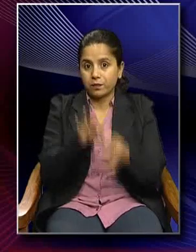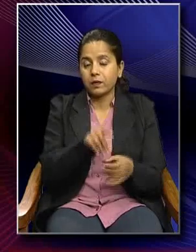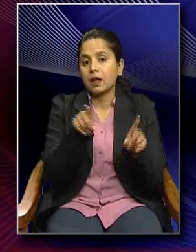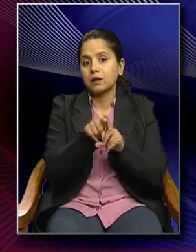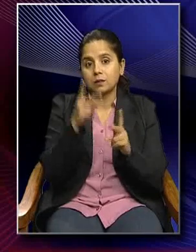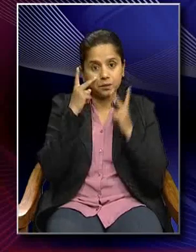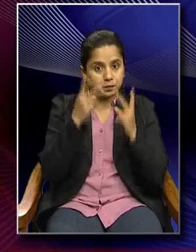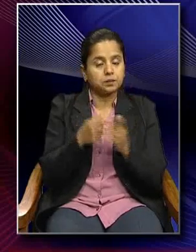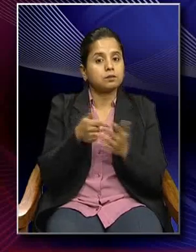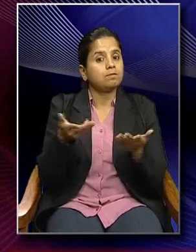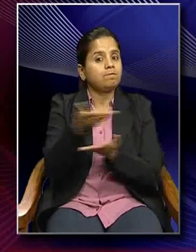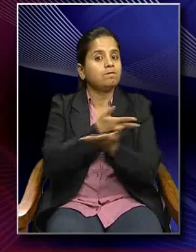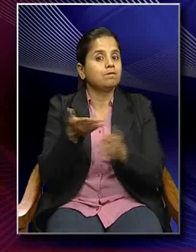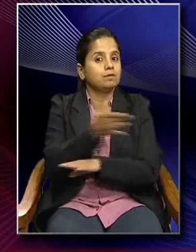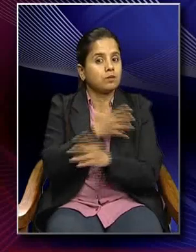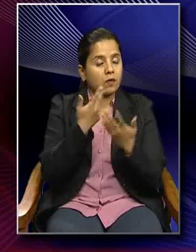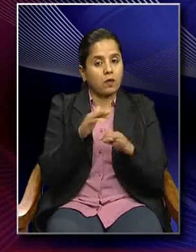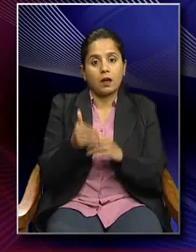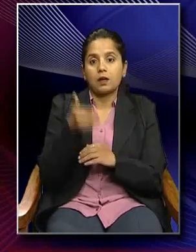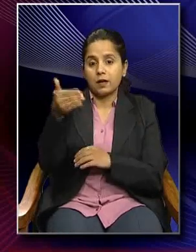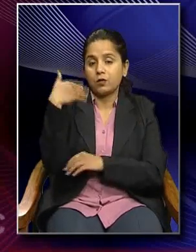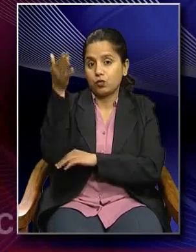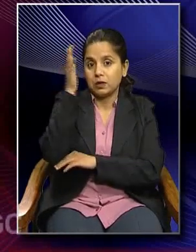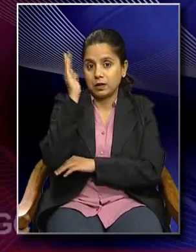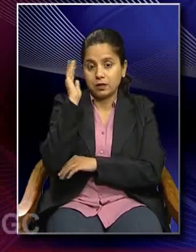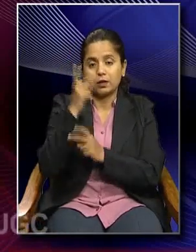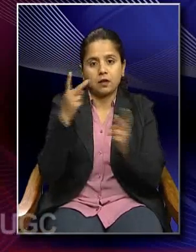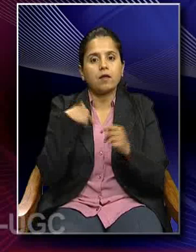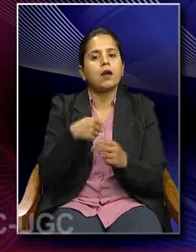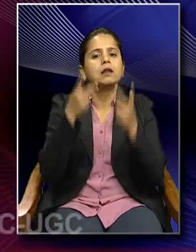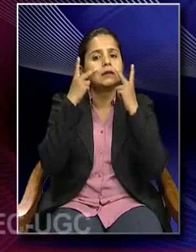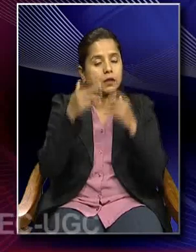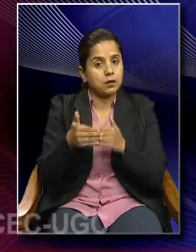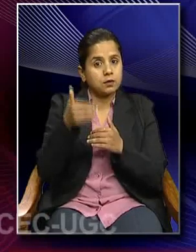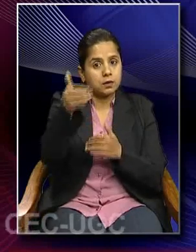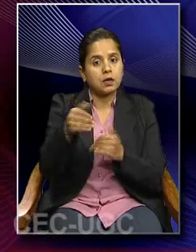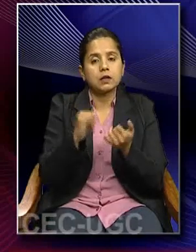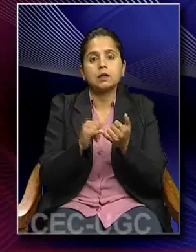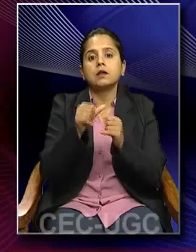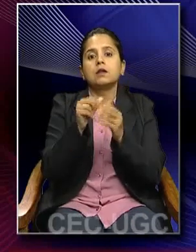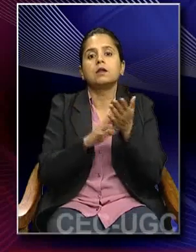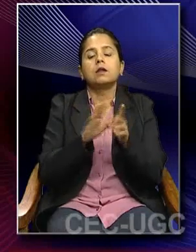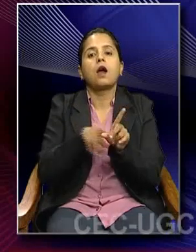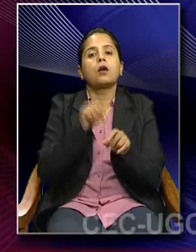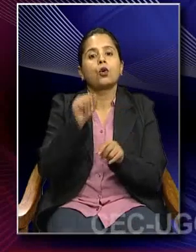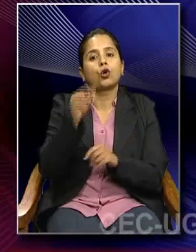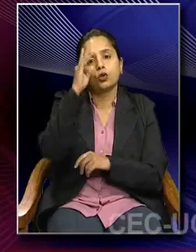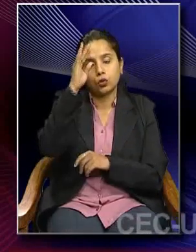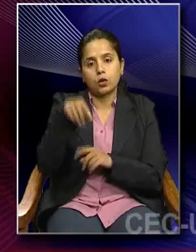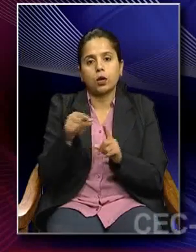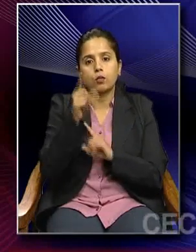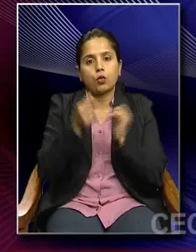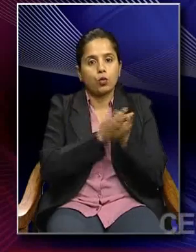this discussion, in the next lecture, we will see Sāṅkhya's theory on Purush